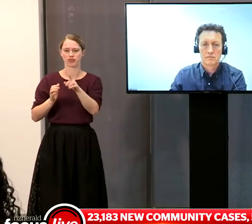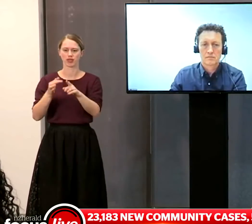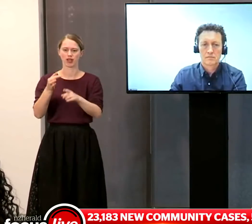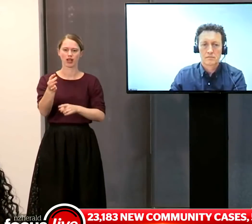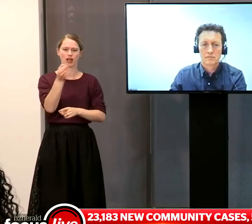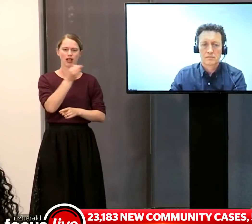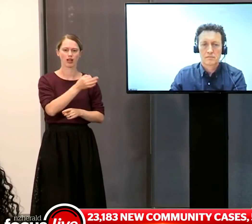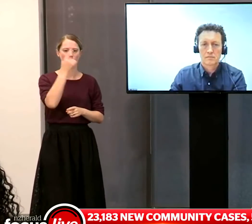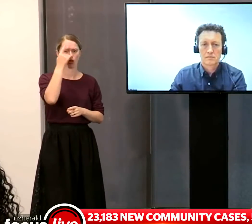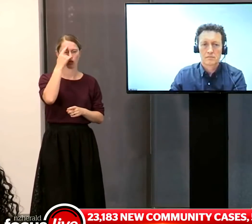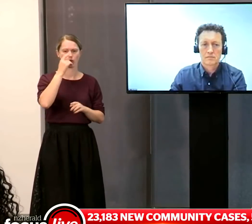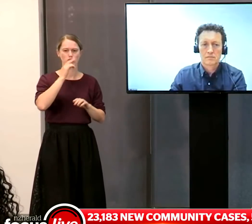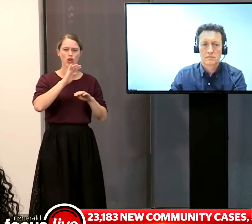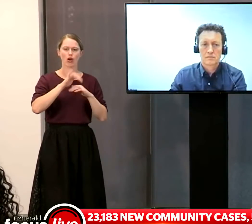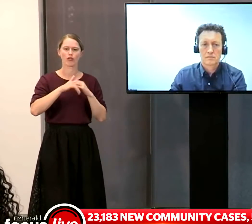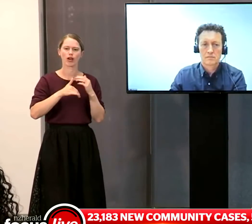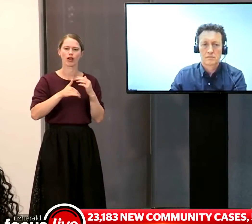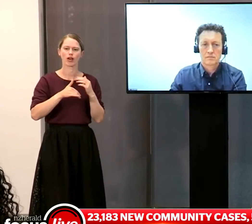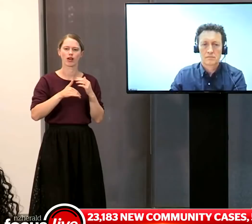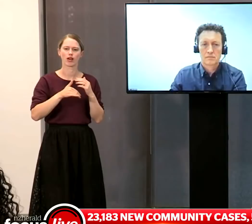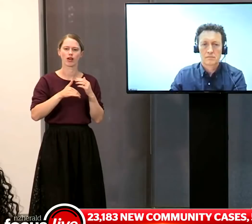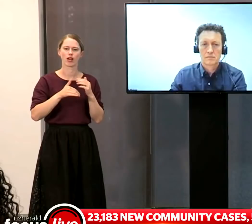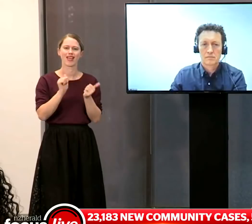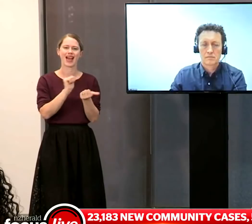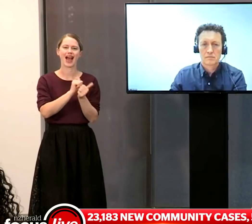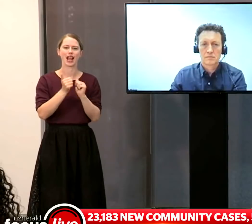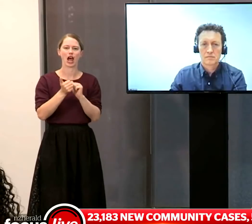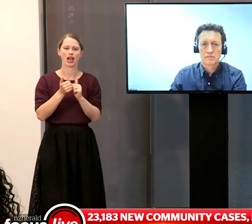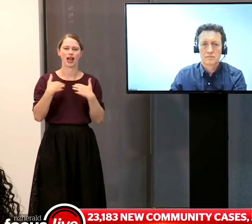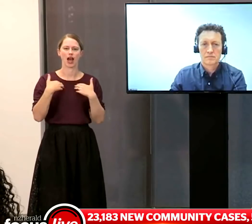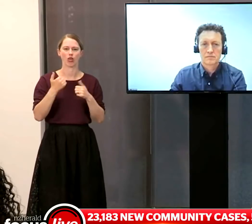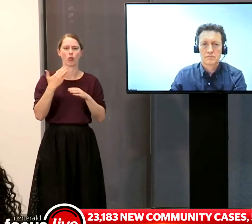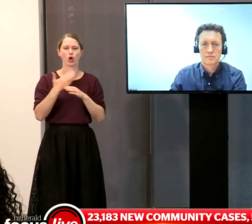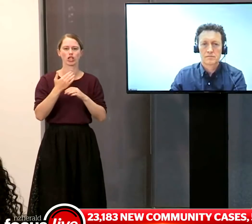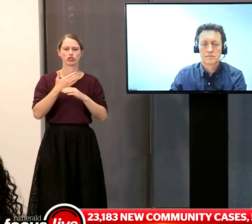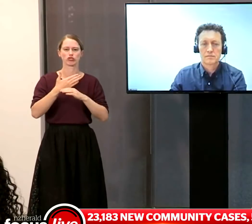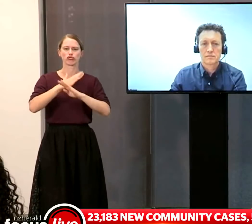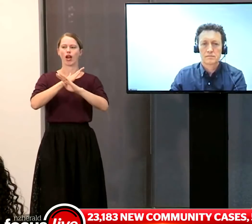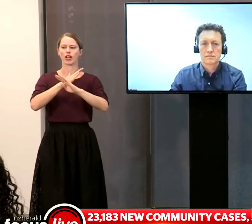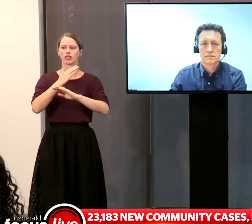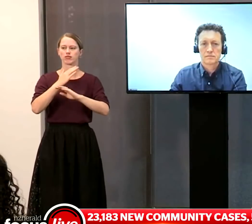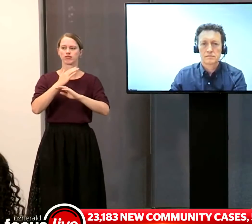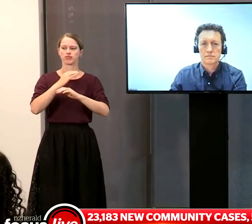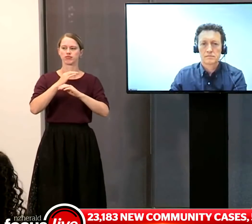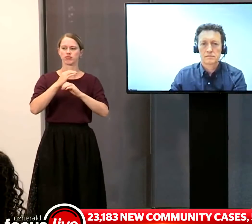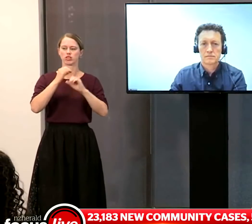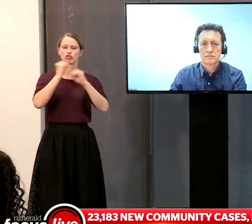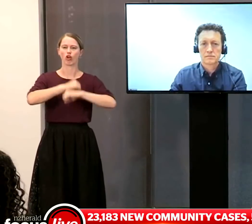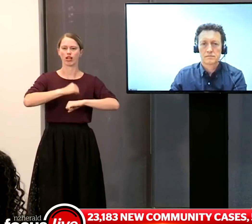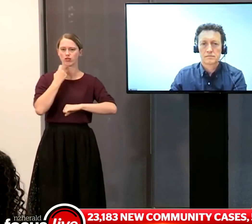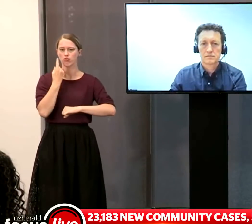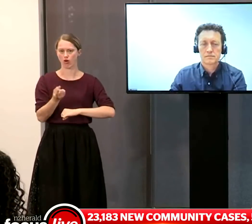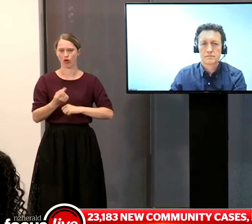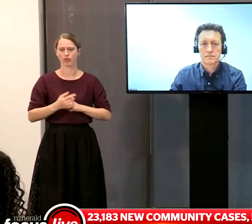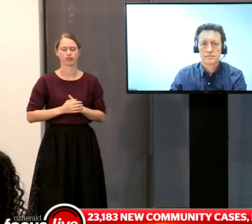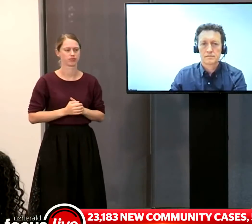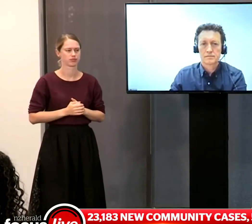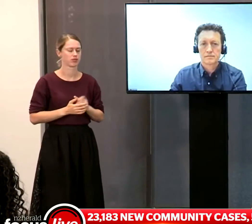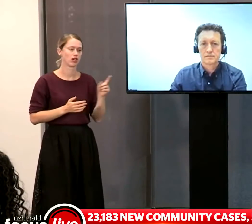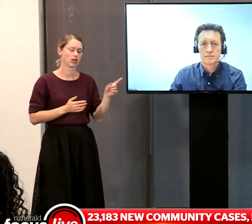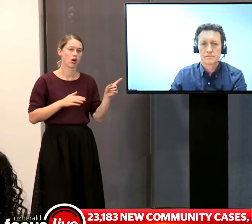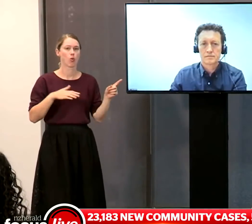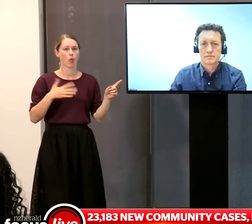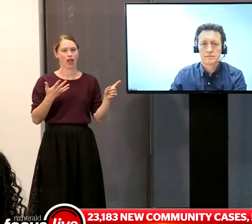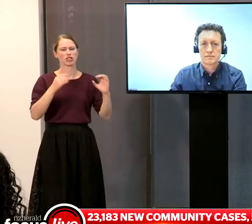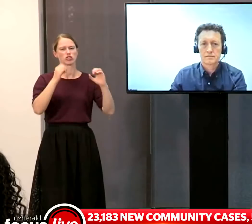or thoughts on the allied health workers strike taking place tonight? Well, of course, a strike in the middle